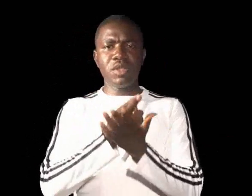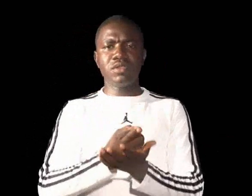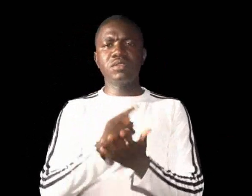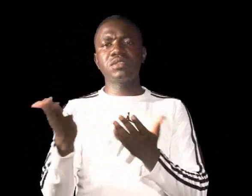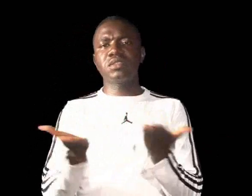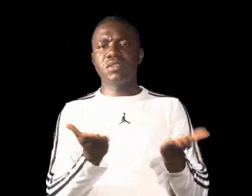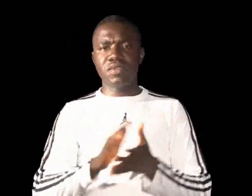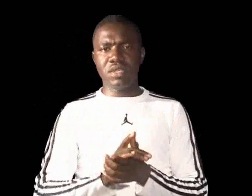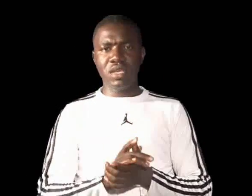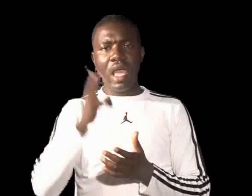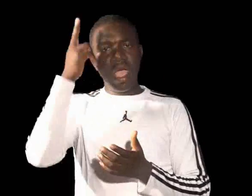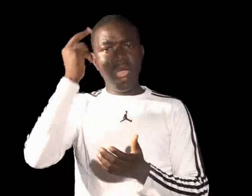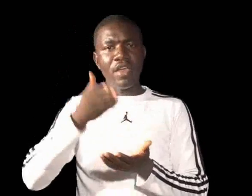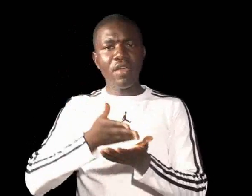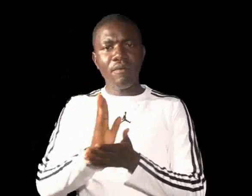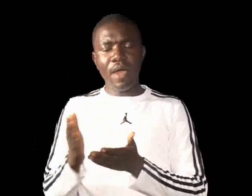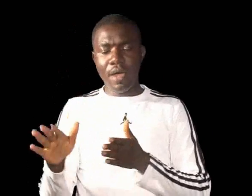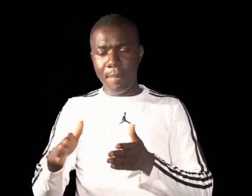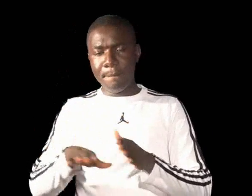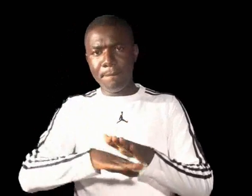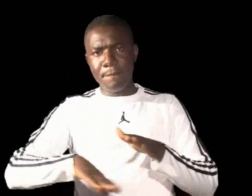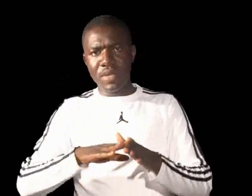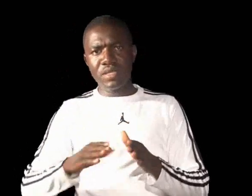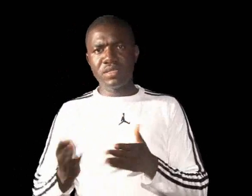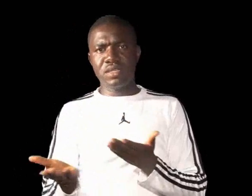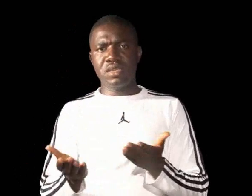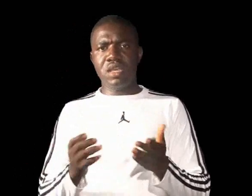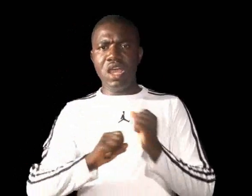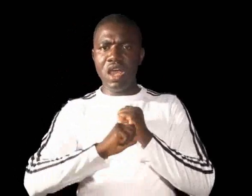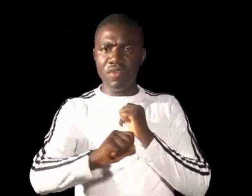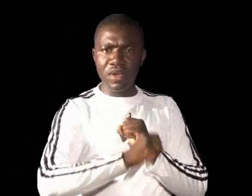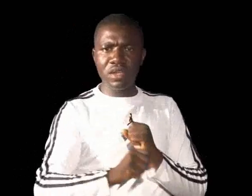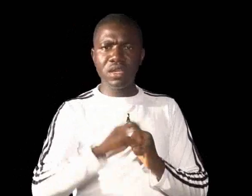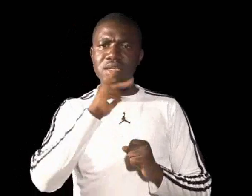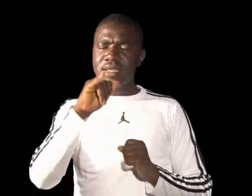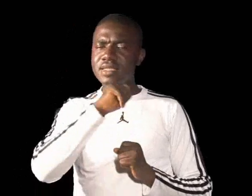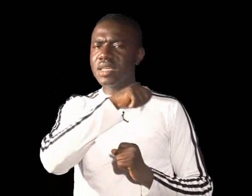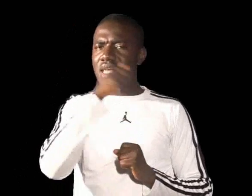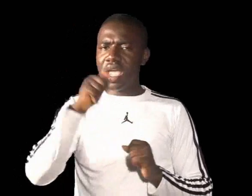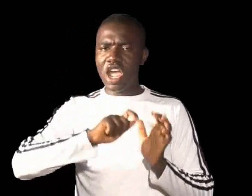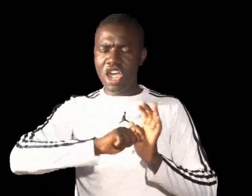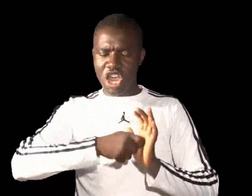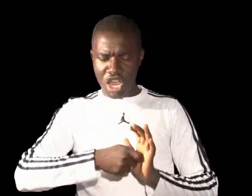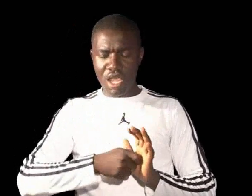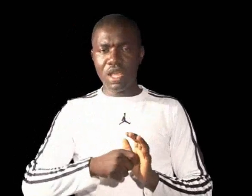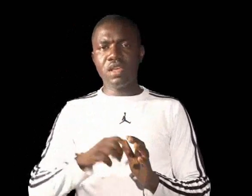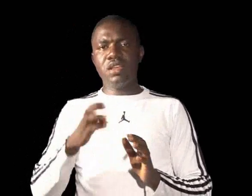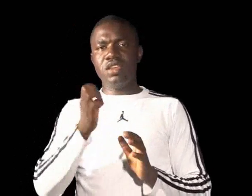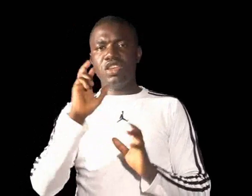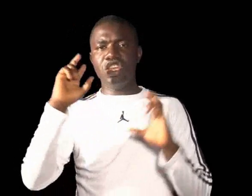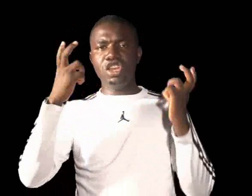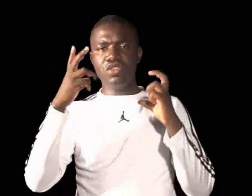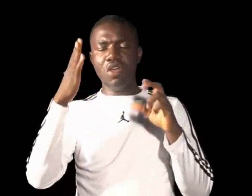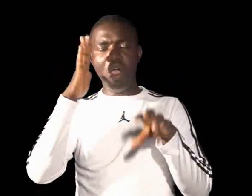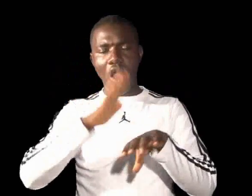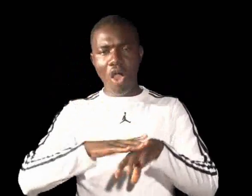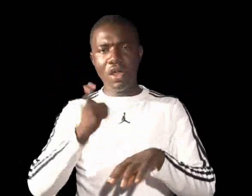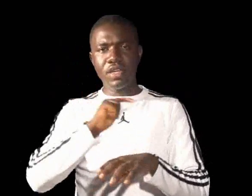country. His rights-based advocacy for government-supported rehabilitation is a key element in the struggle for disability